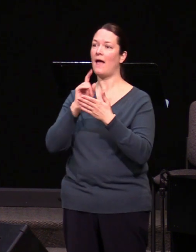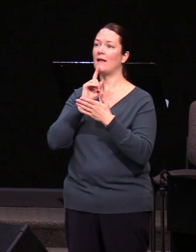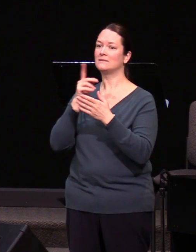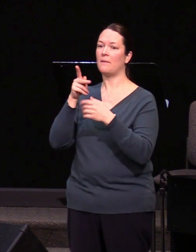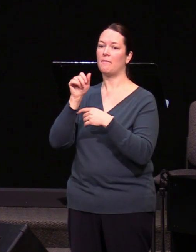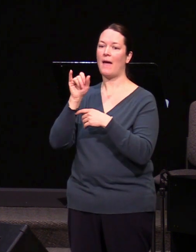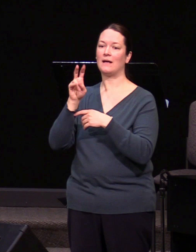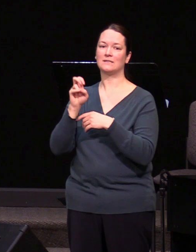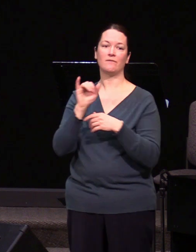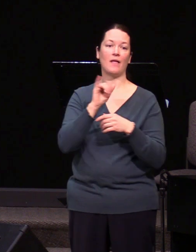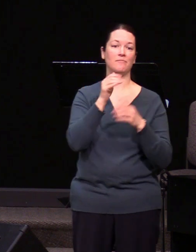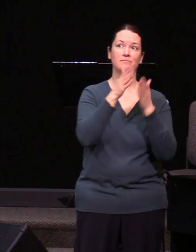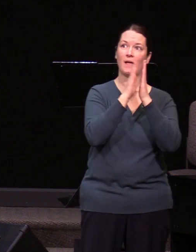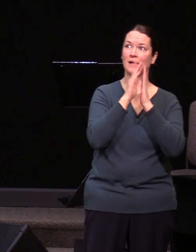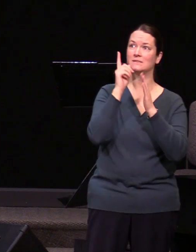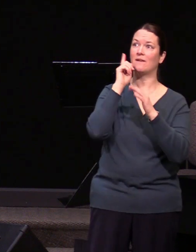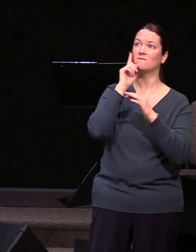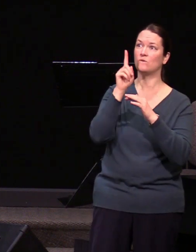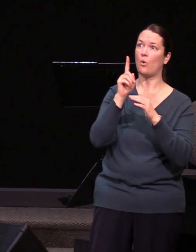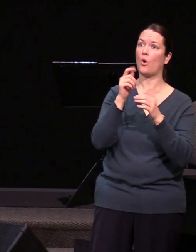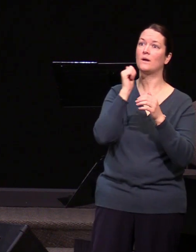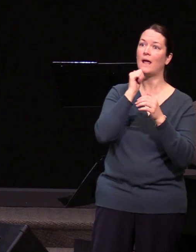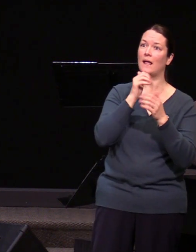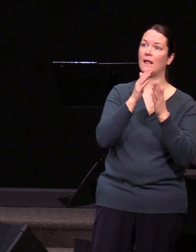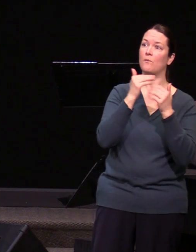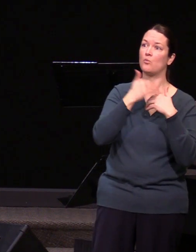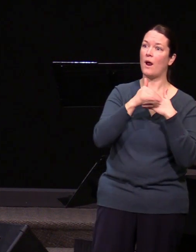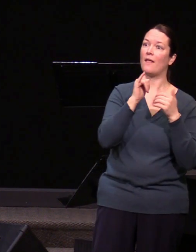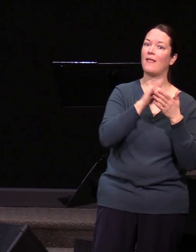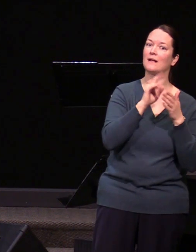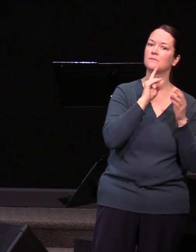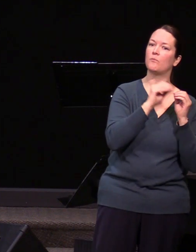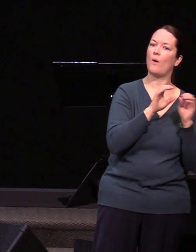bread, as we talked about last week, is a very active prayer.